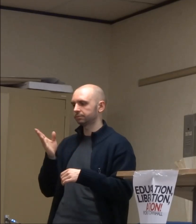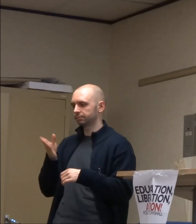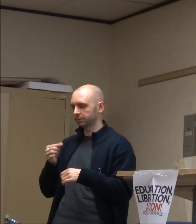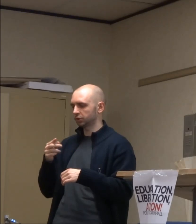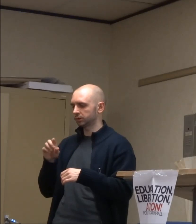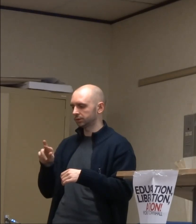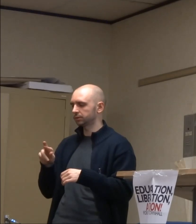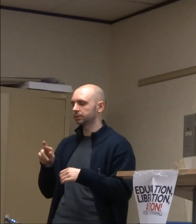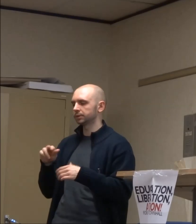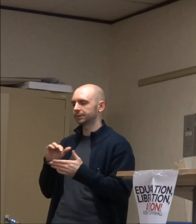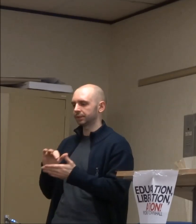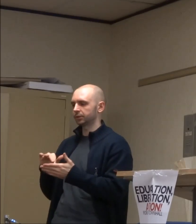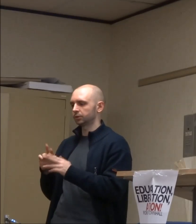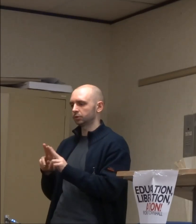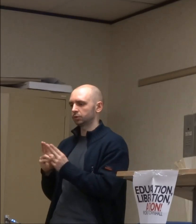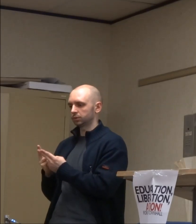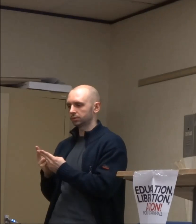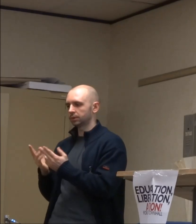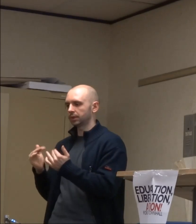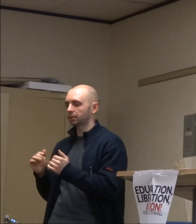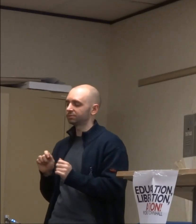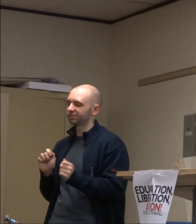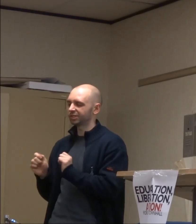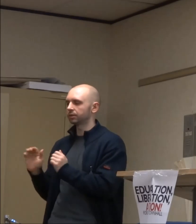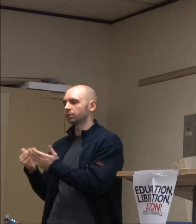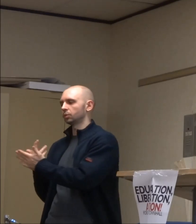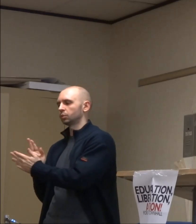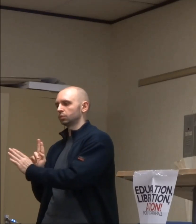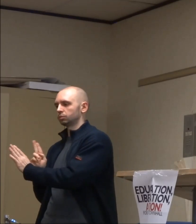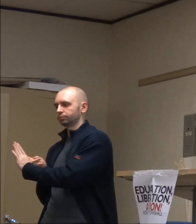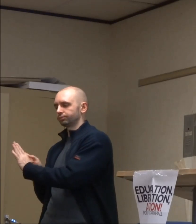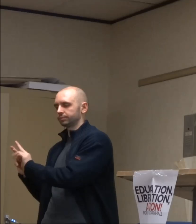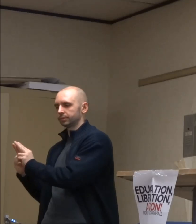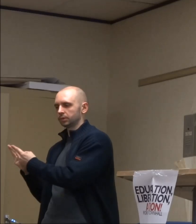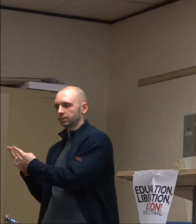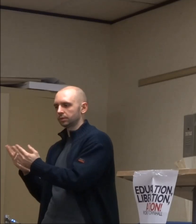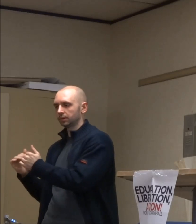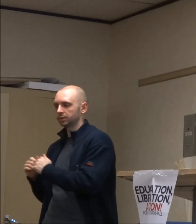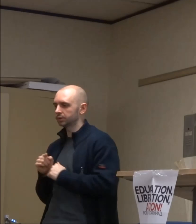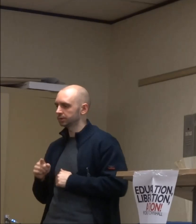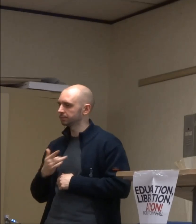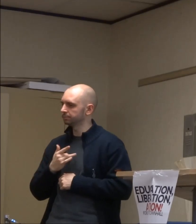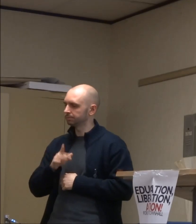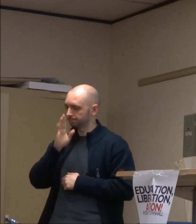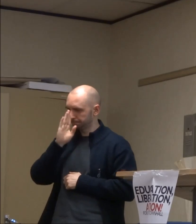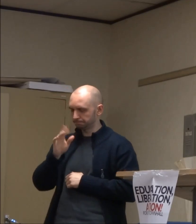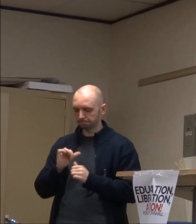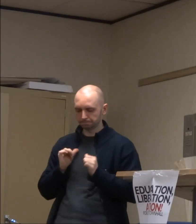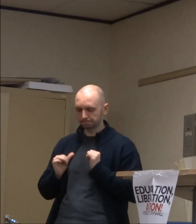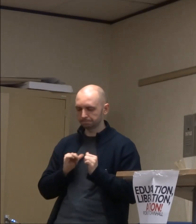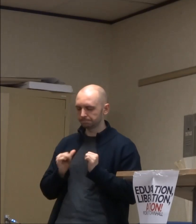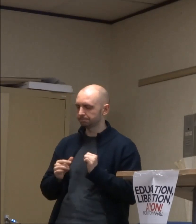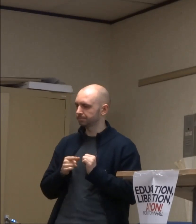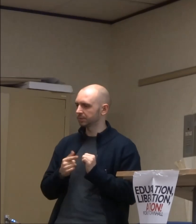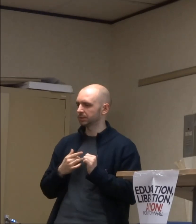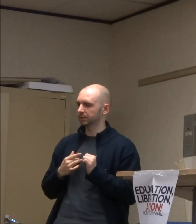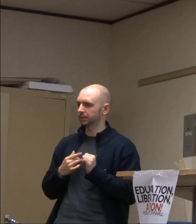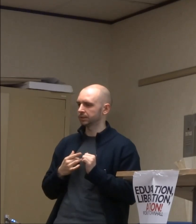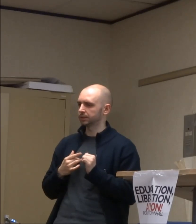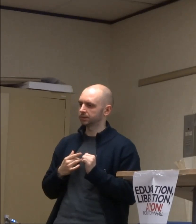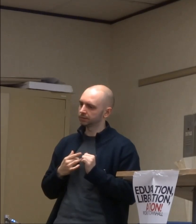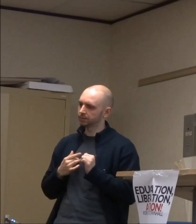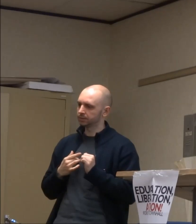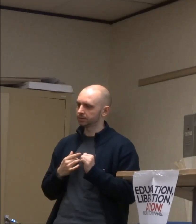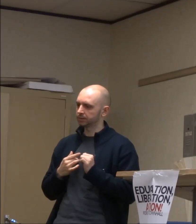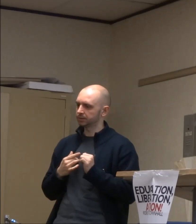Vice President Finance on the Equity Studies Student Union. Unapologetic and unafraid to speak her mind, Enas hates first and second wave